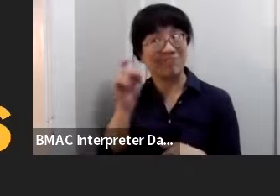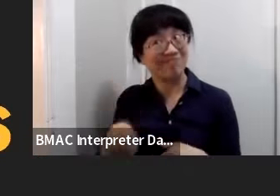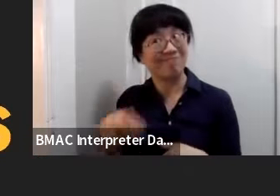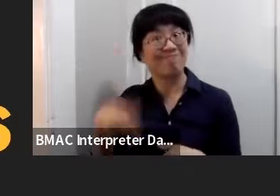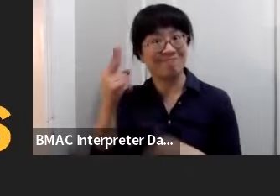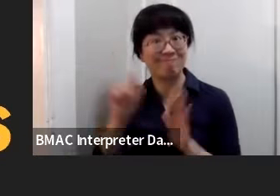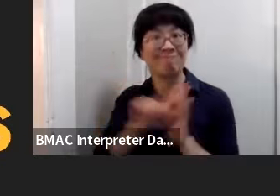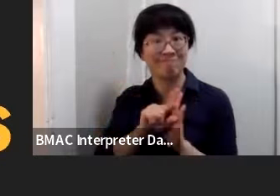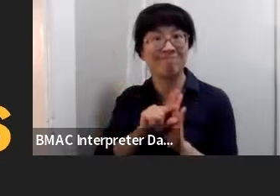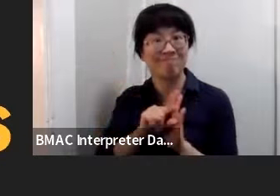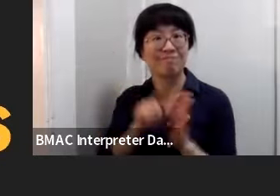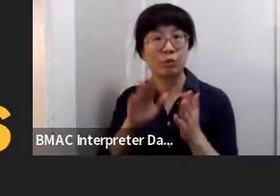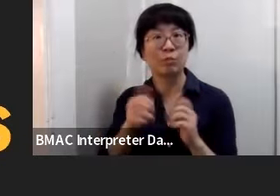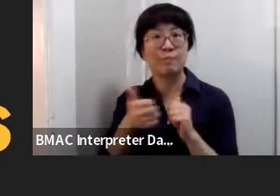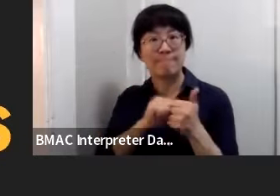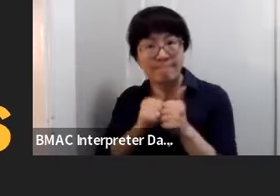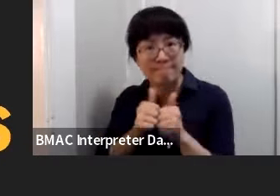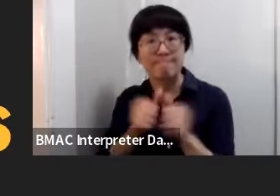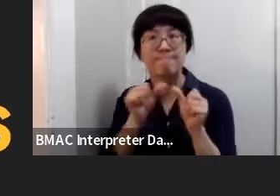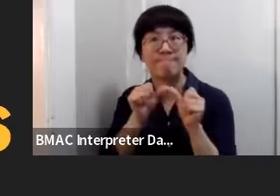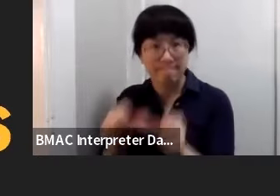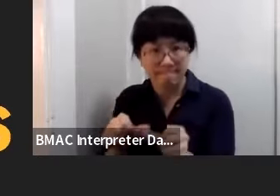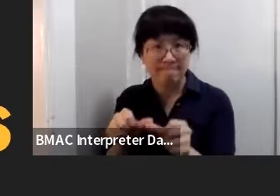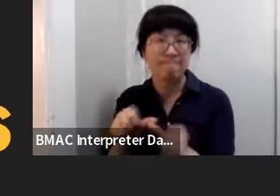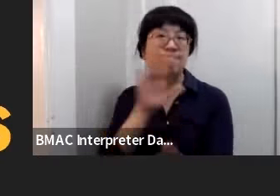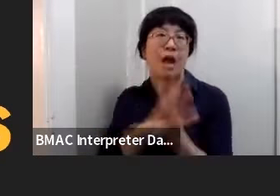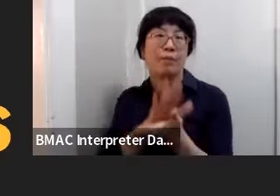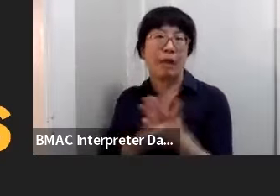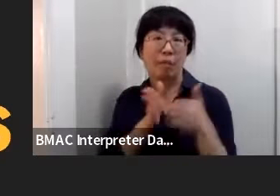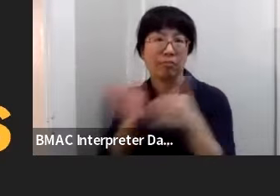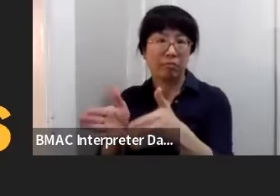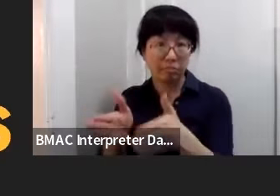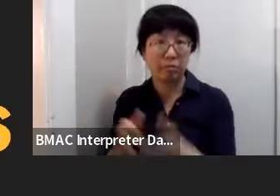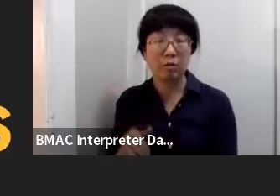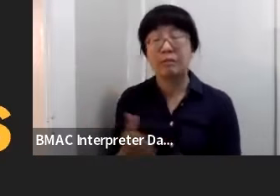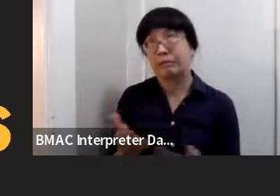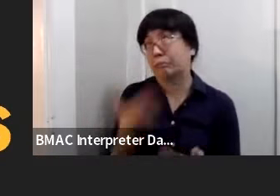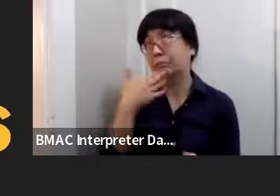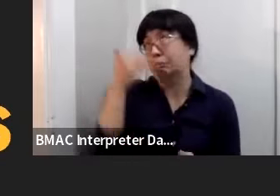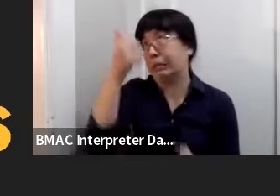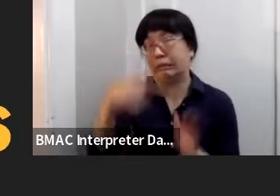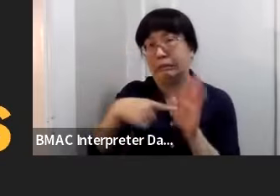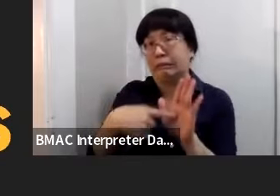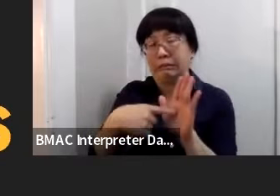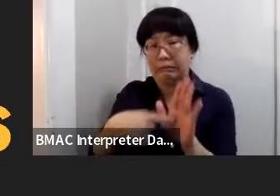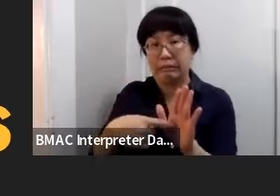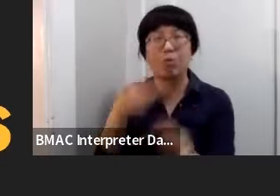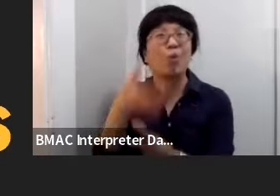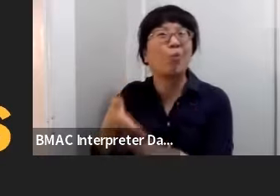grade in order to be competitive or to continue their academic trajectory. The easiest example I can think of are the